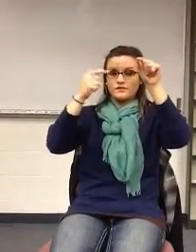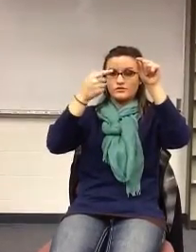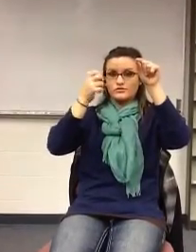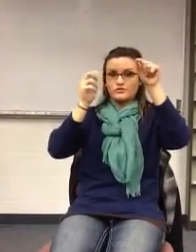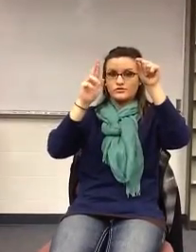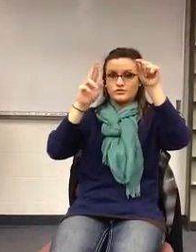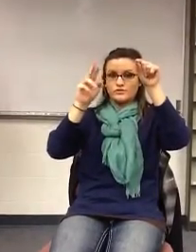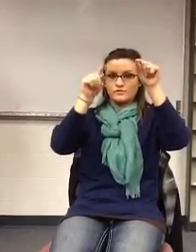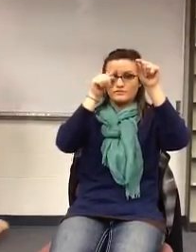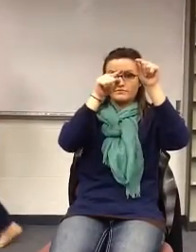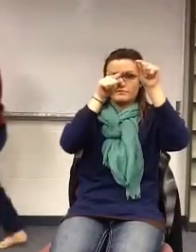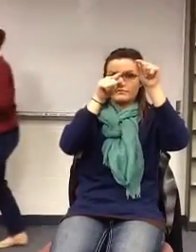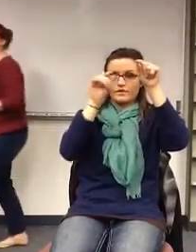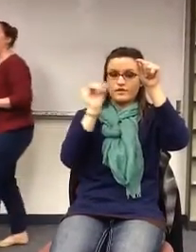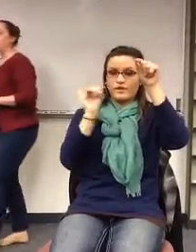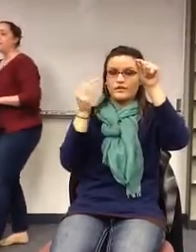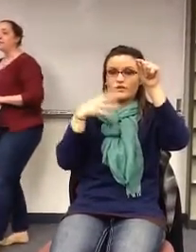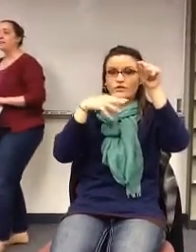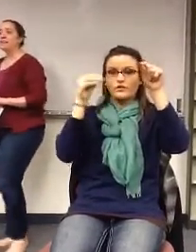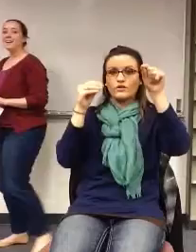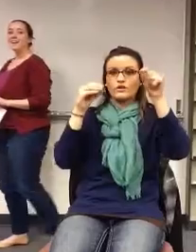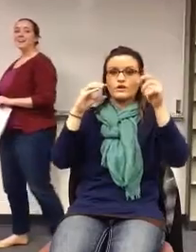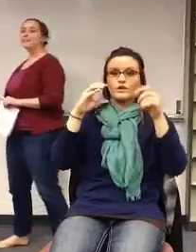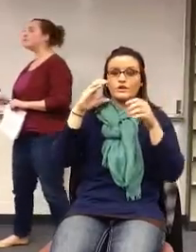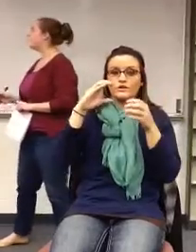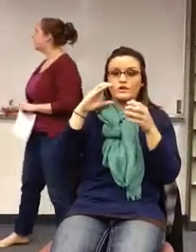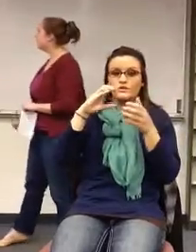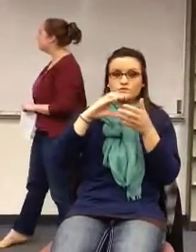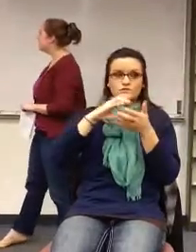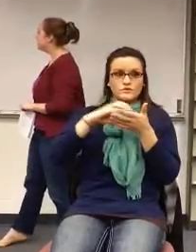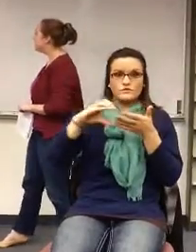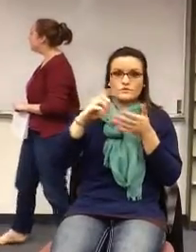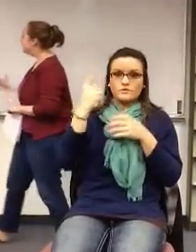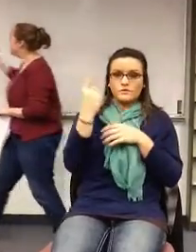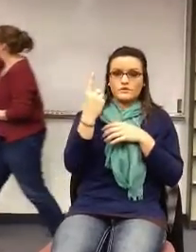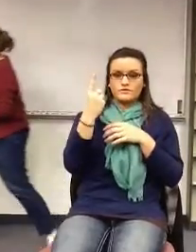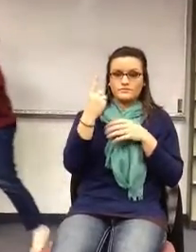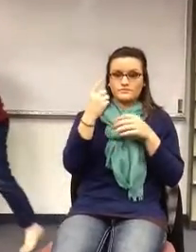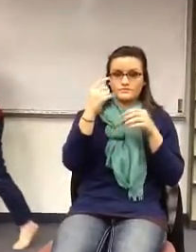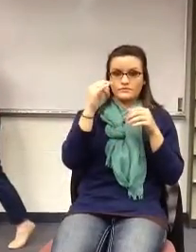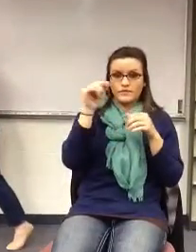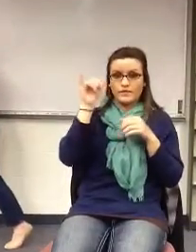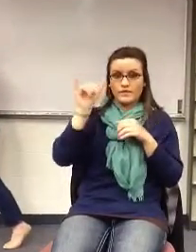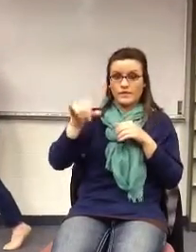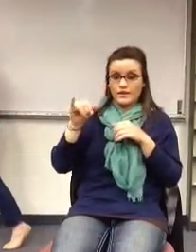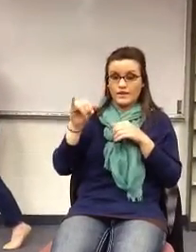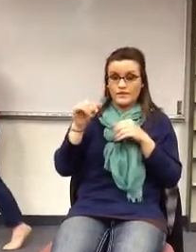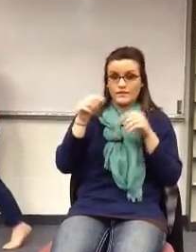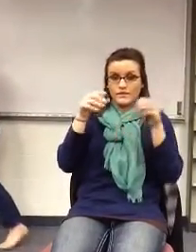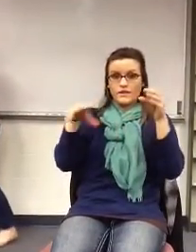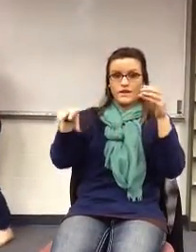Like we learned in chapter 1, an integer is adding in the negatives.